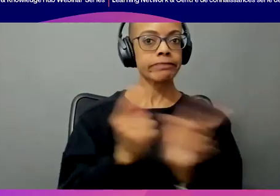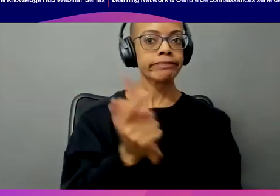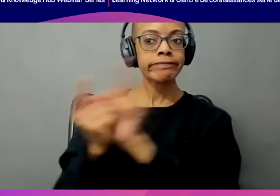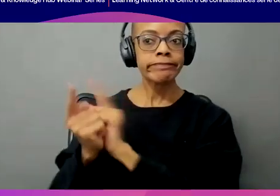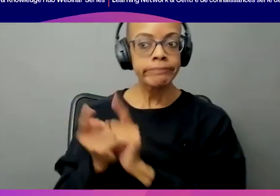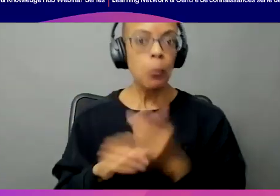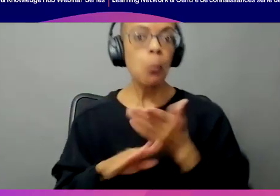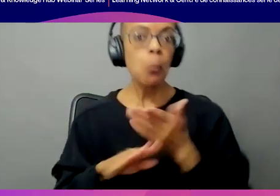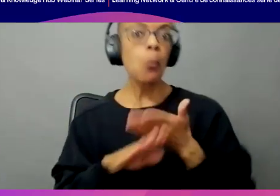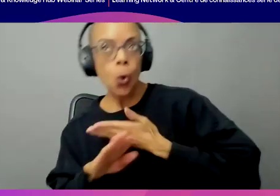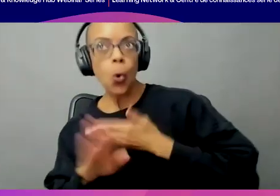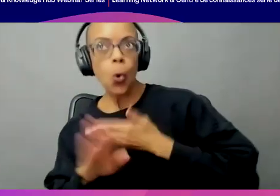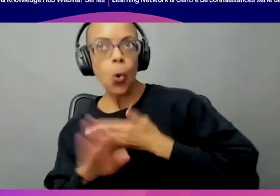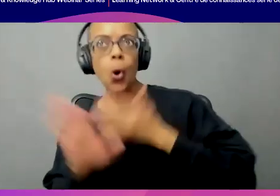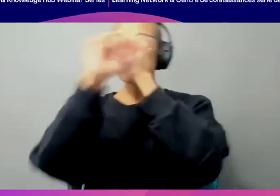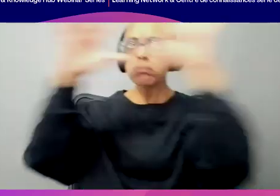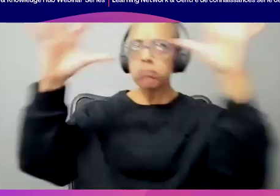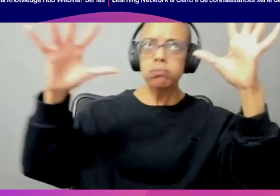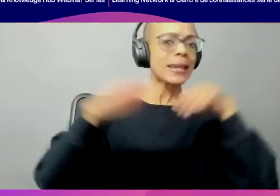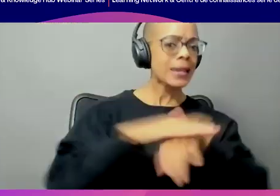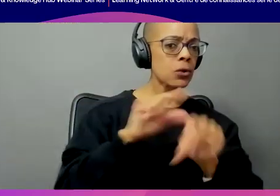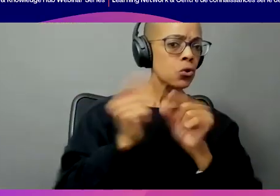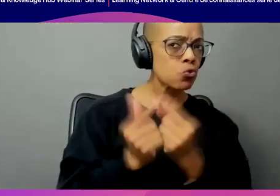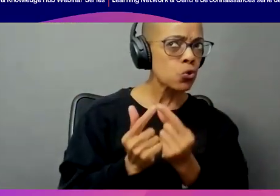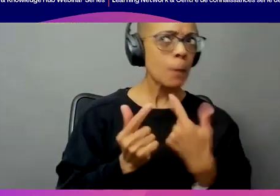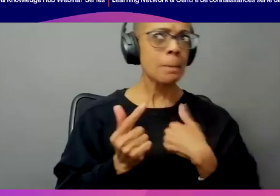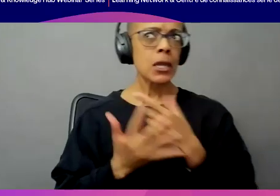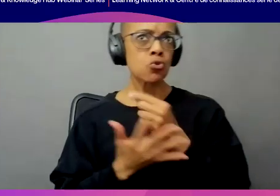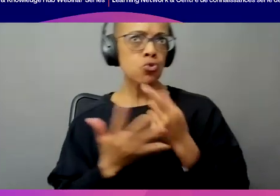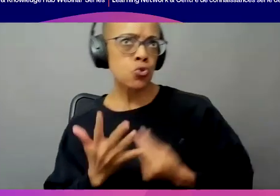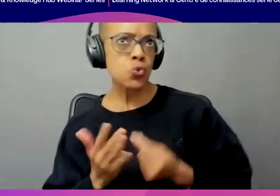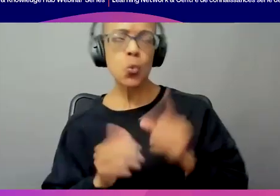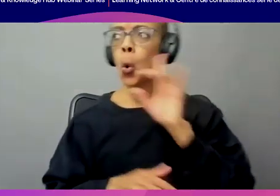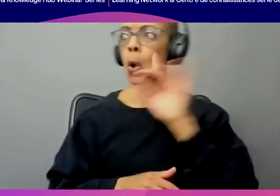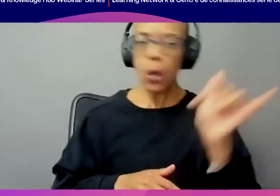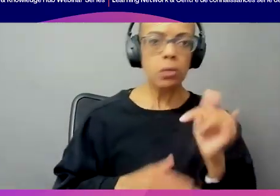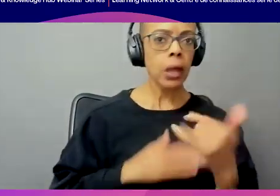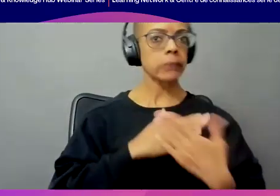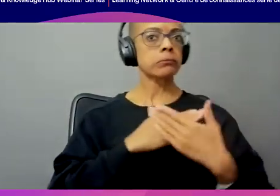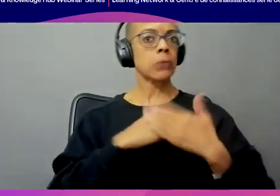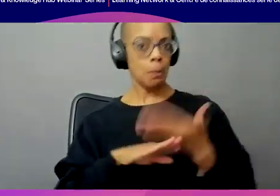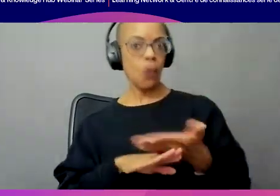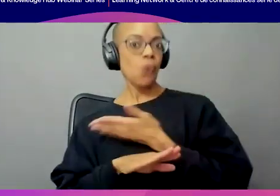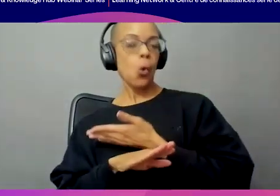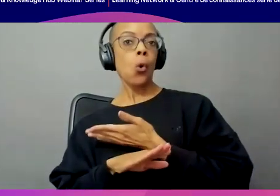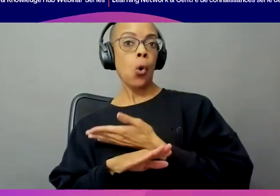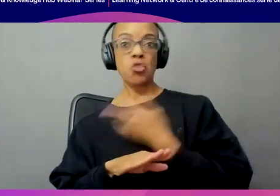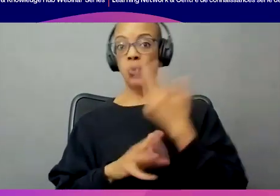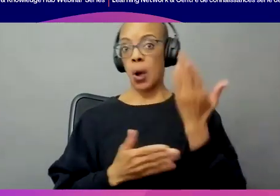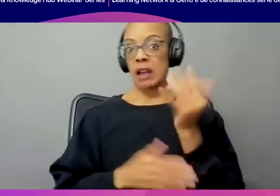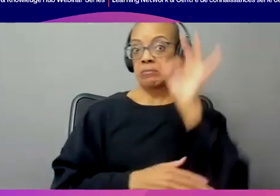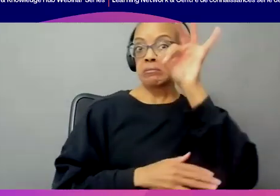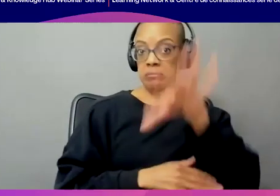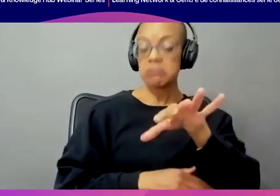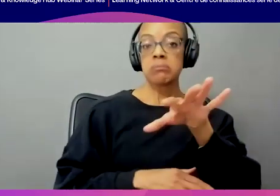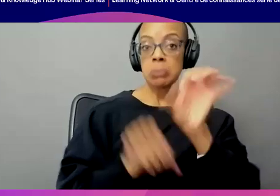of understanding and expectation. So I think that you could adapt that to an intervention